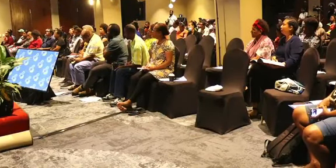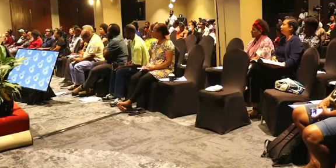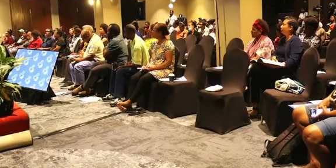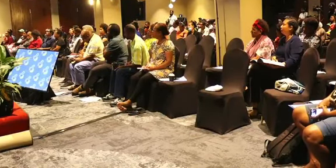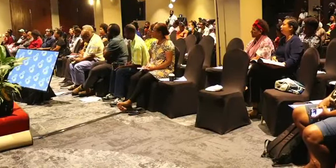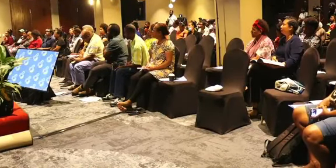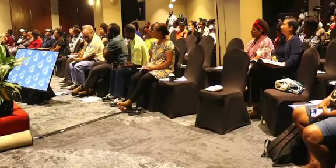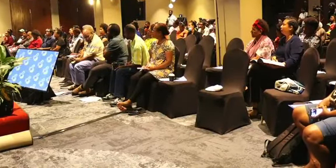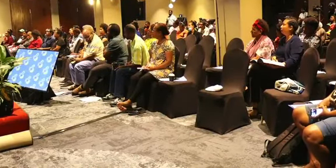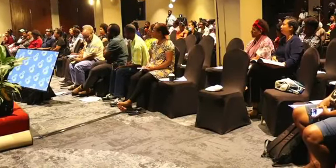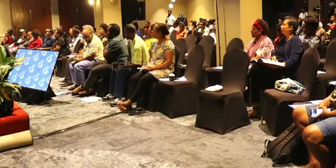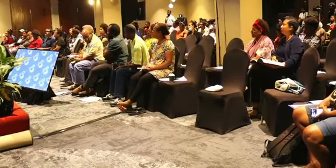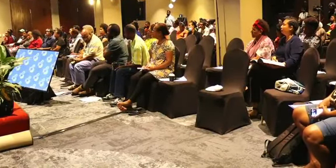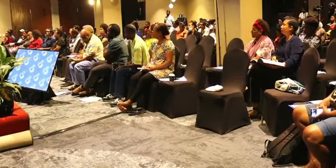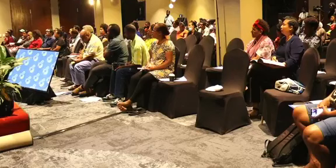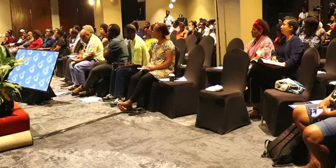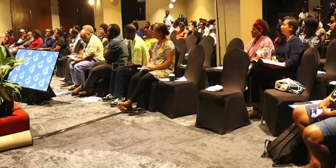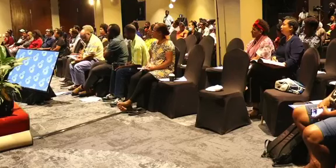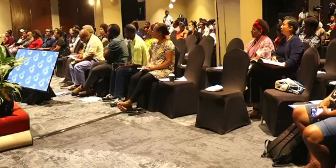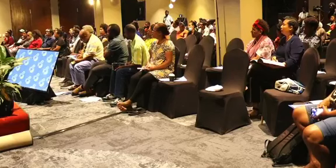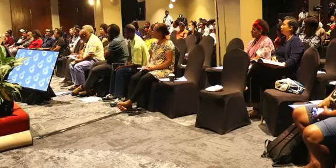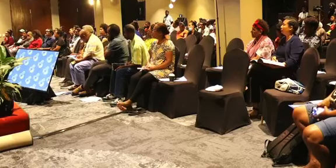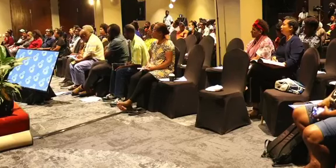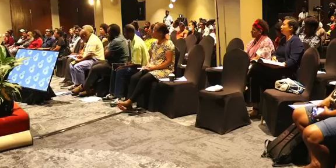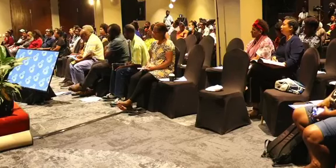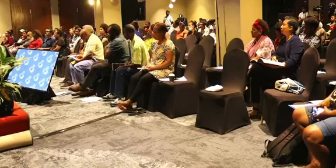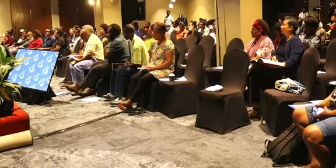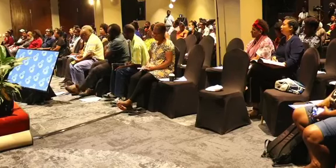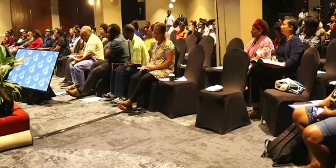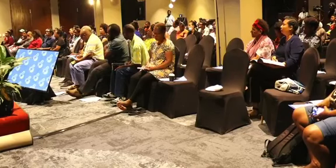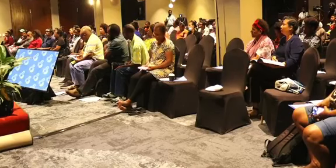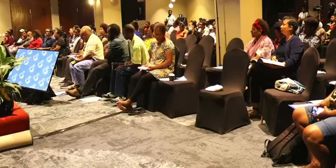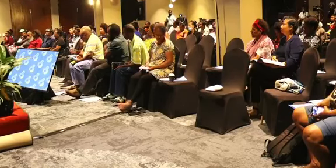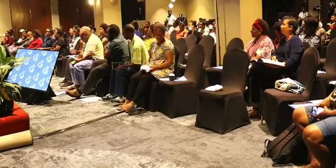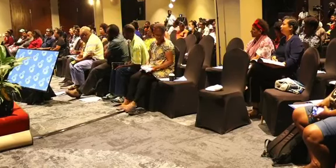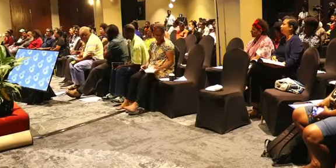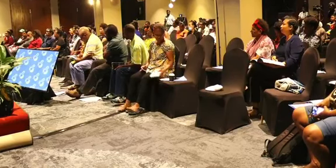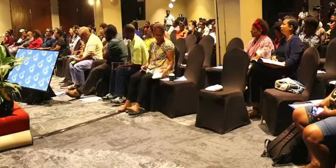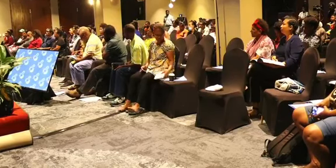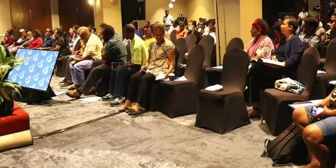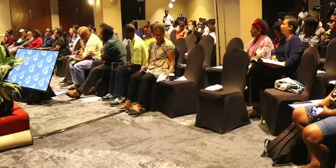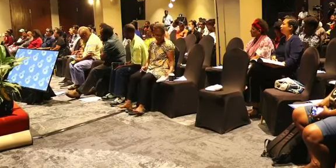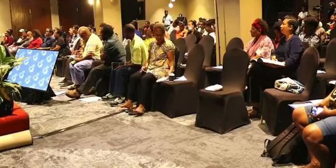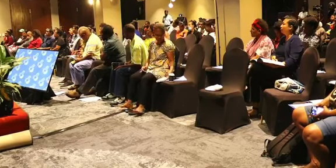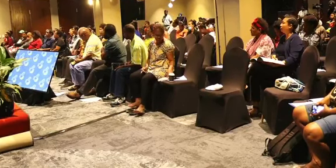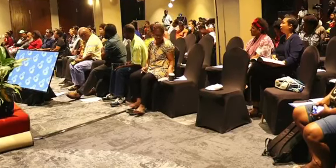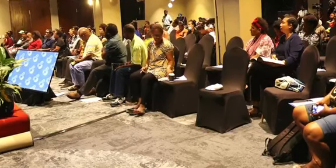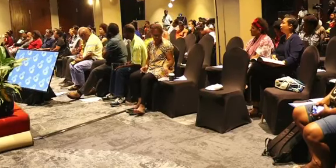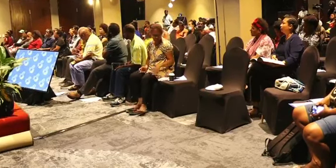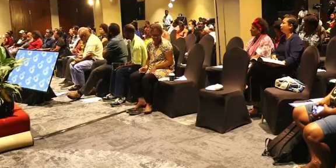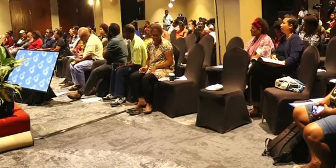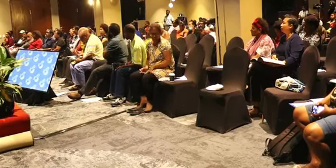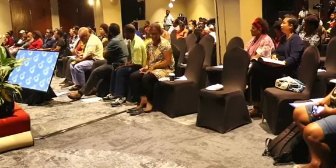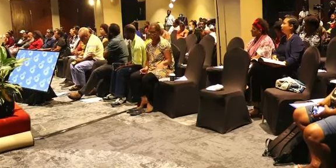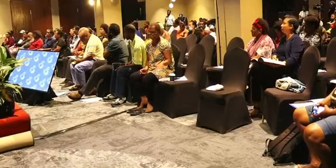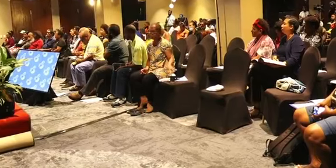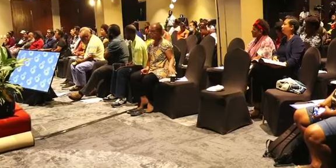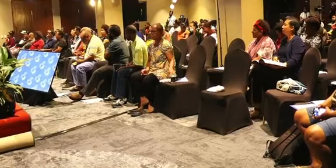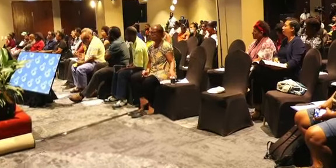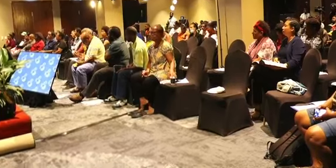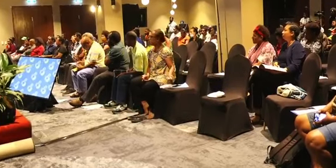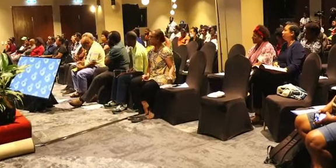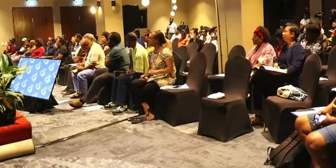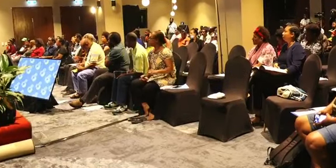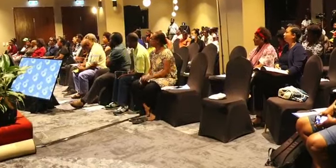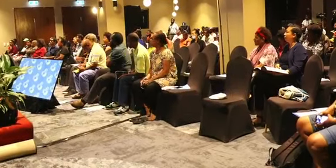please, no can kiss him all funny ideas lo try lo force him yet lo kiss him COC. You may harim